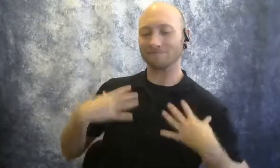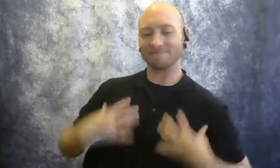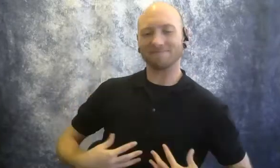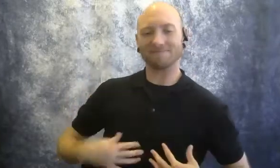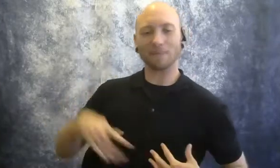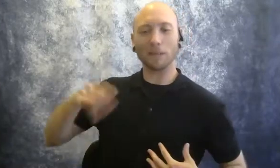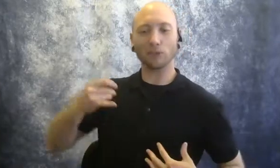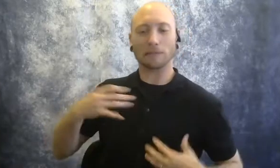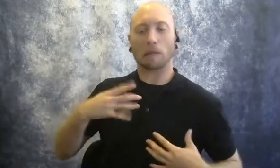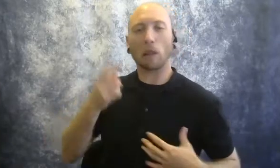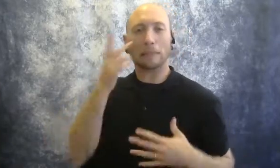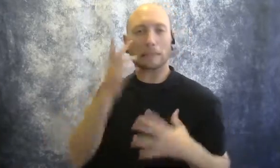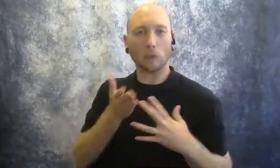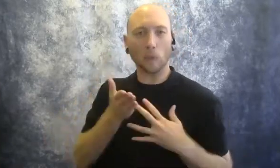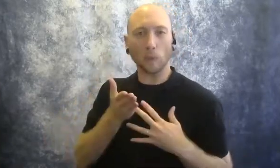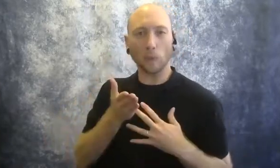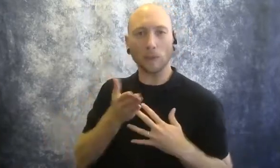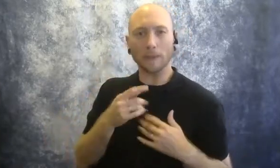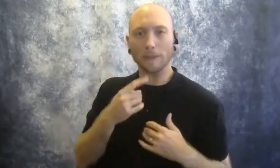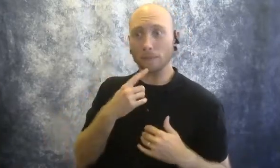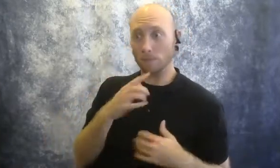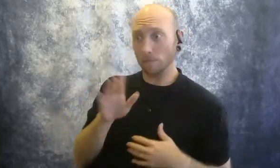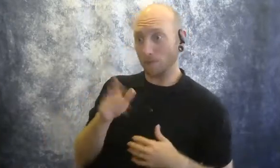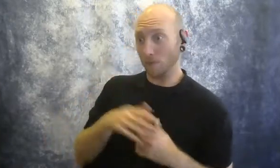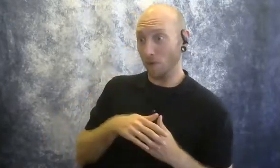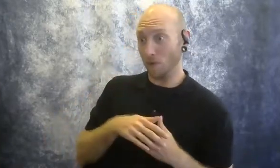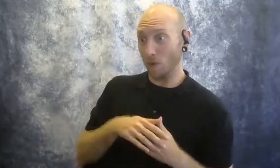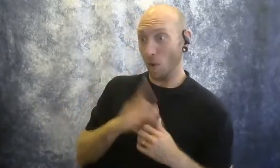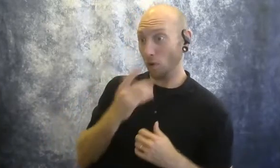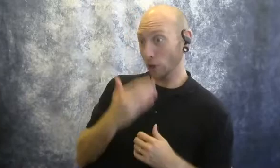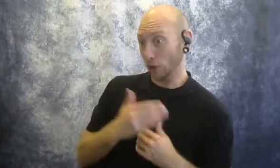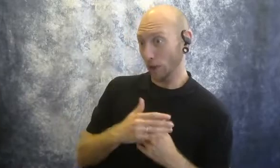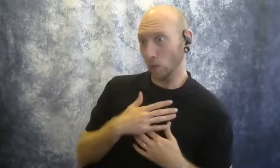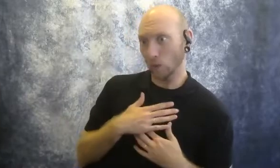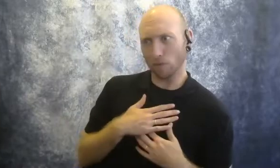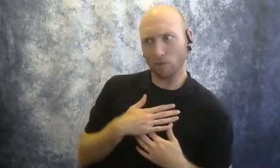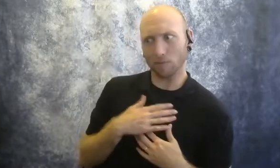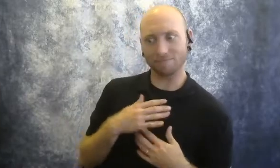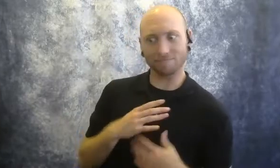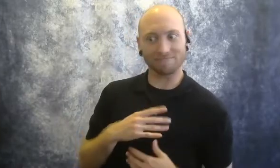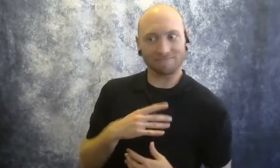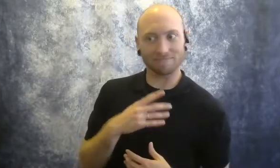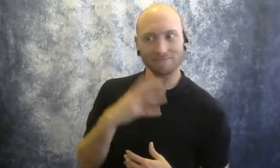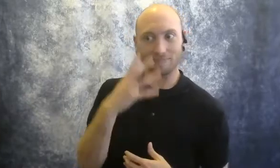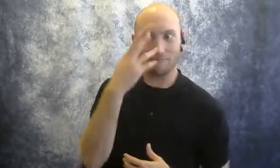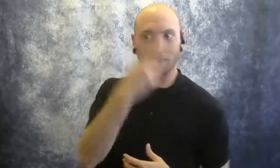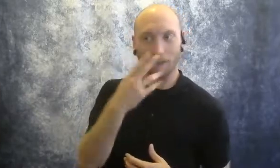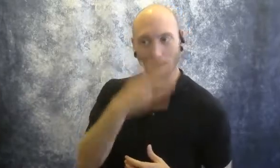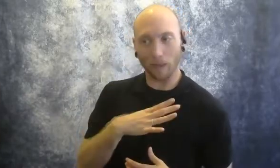can sort of see through her negligee, there in the doorway. And she said, "Oh, my. You really clean up well. You look